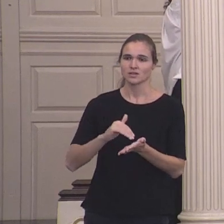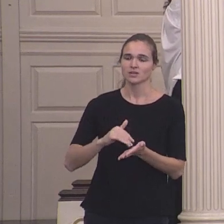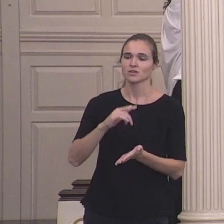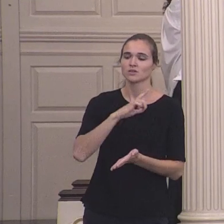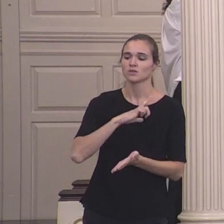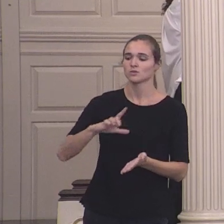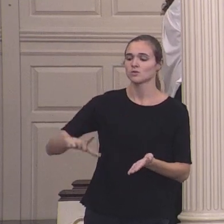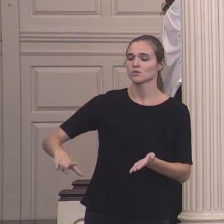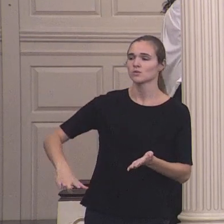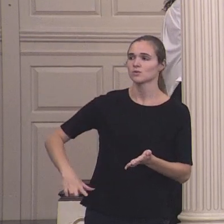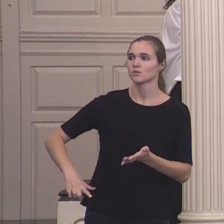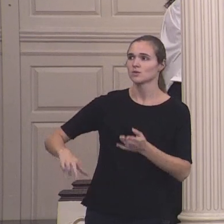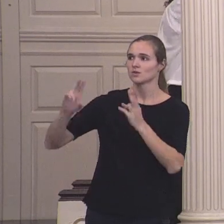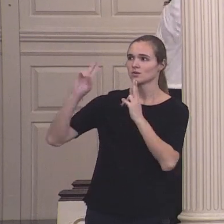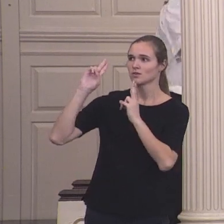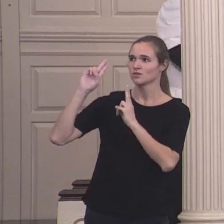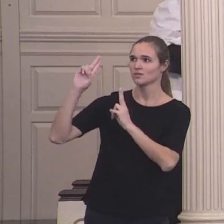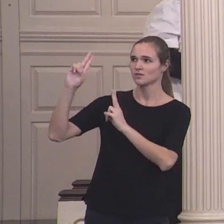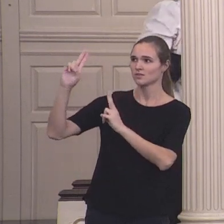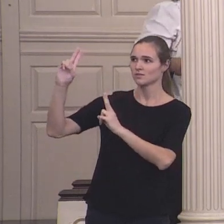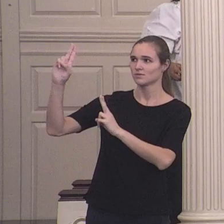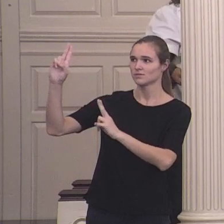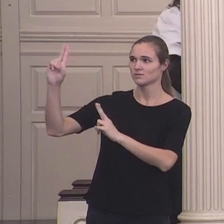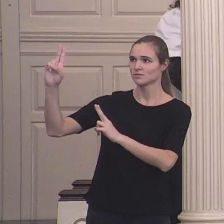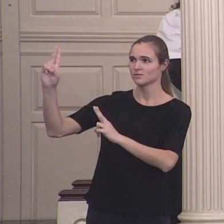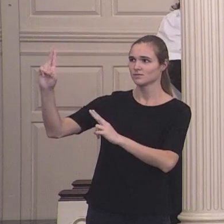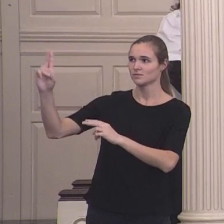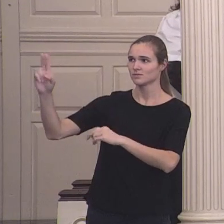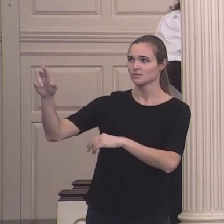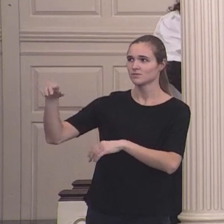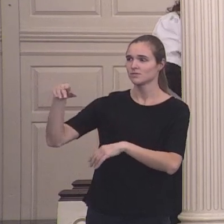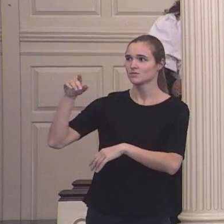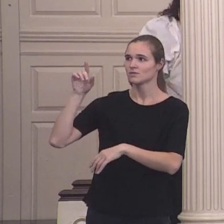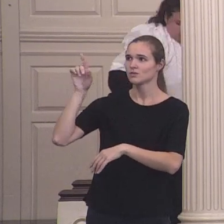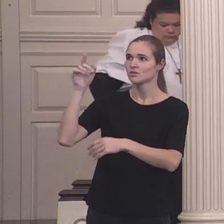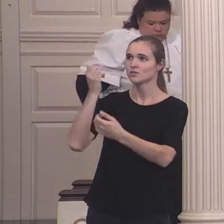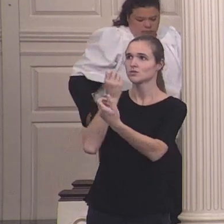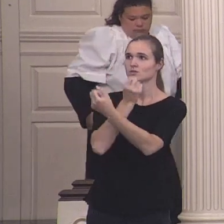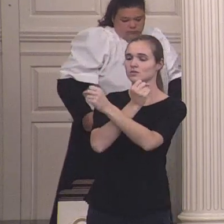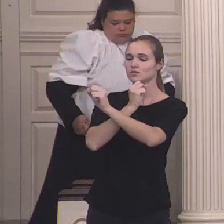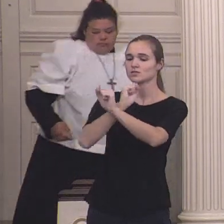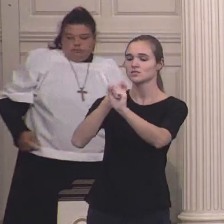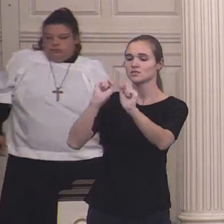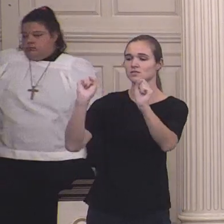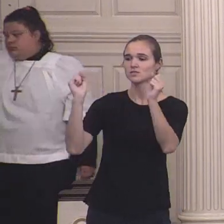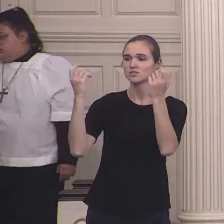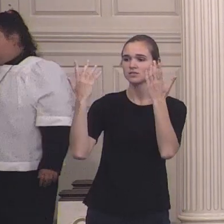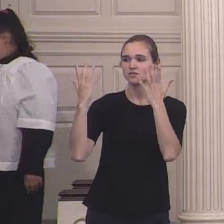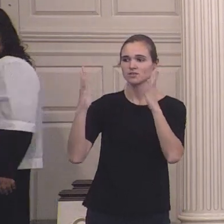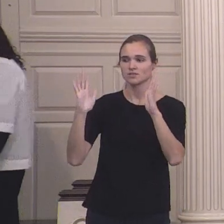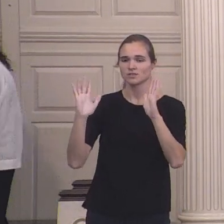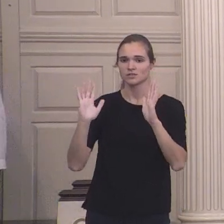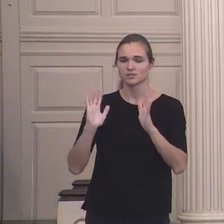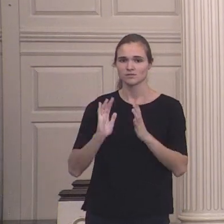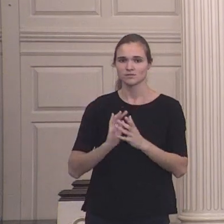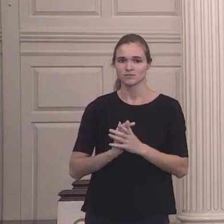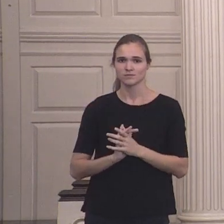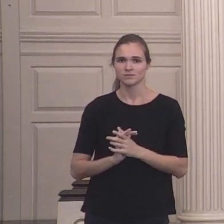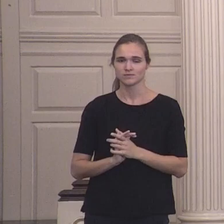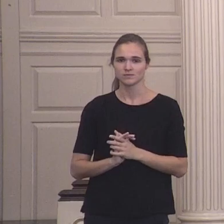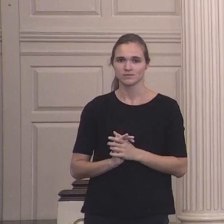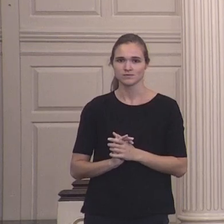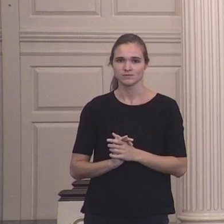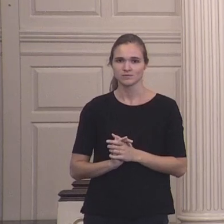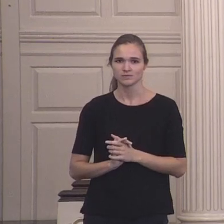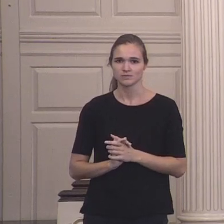I will extol you, O Lord, for you have drawn